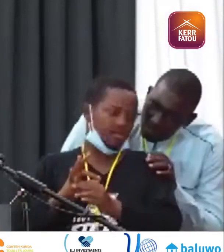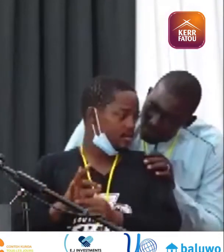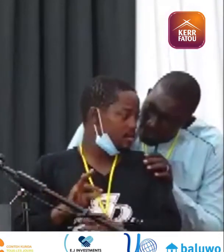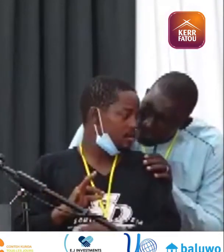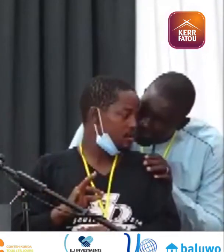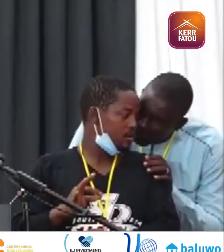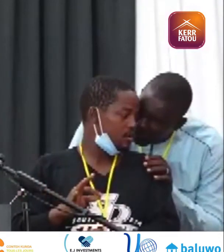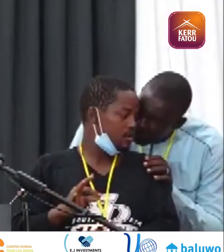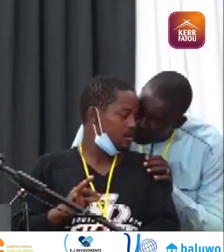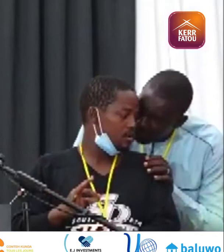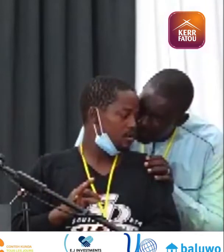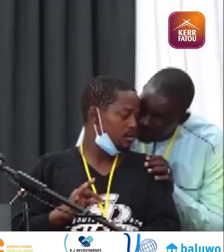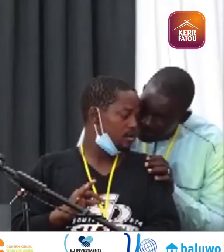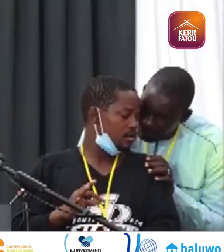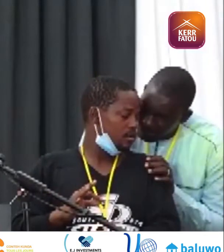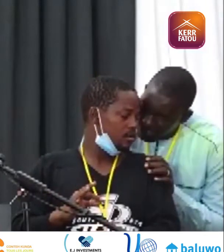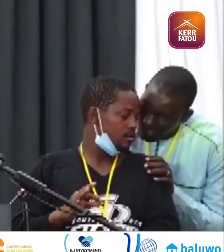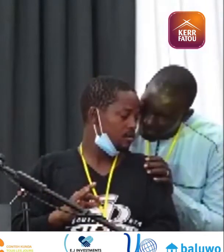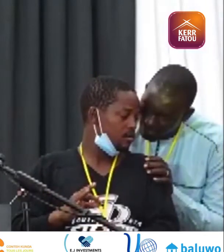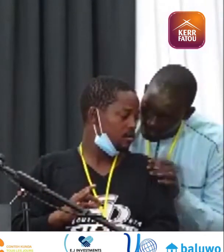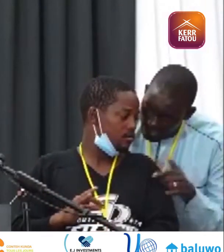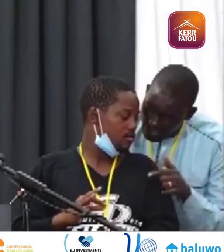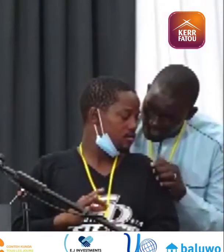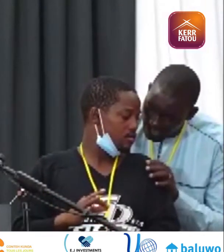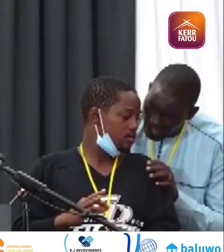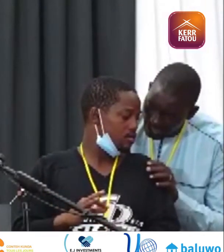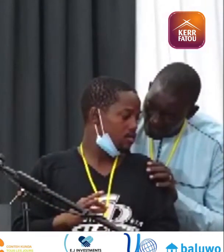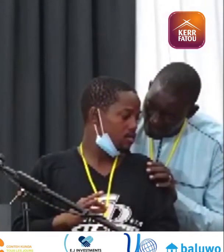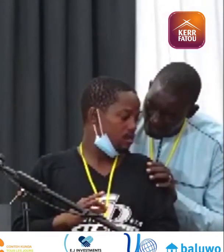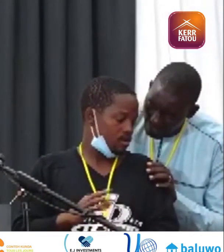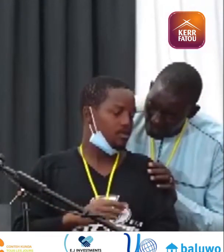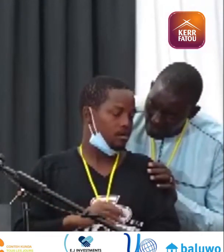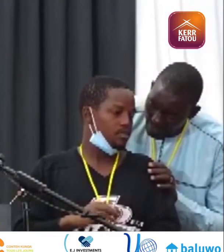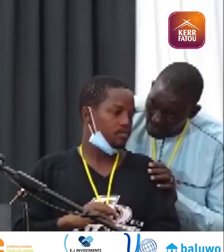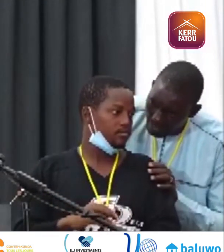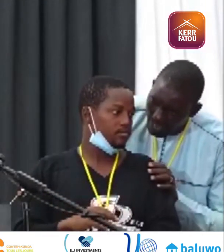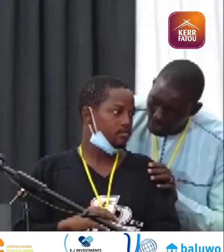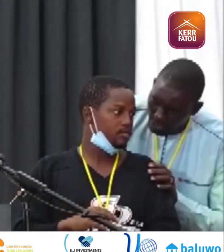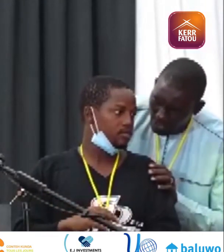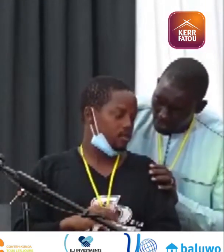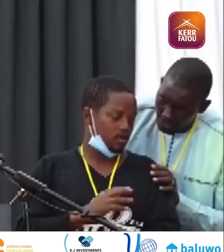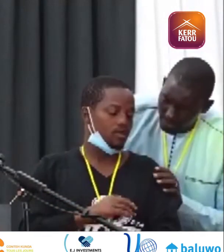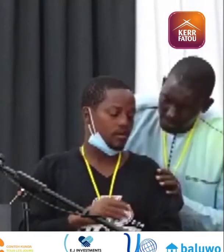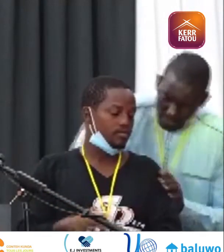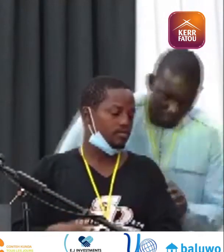country and not for individual interests.